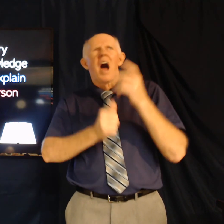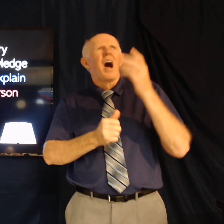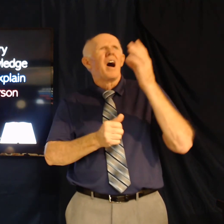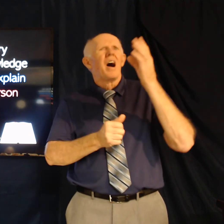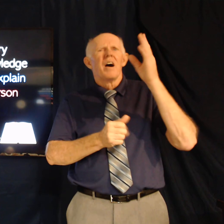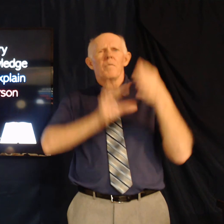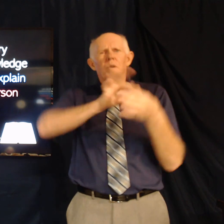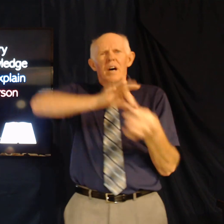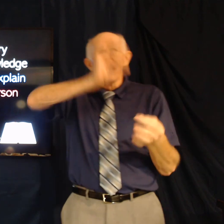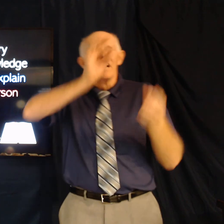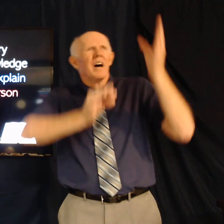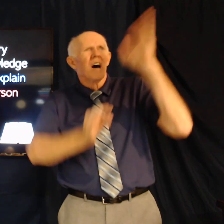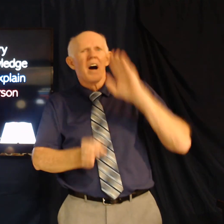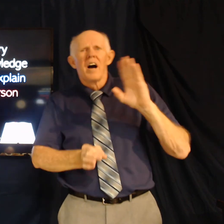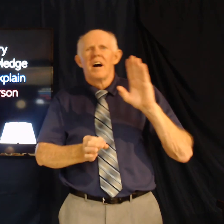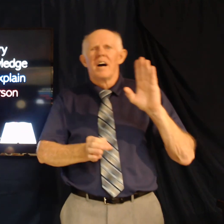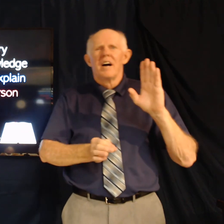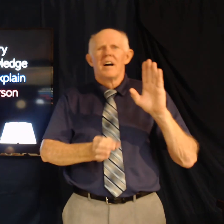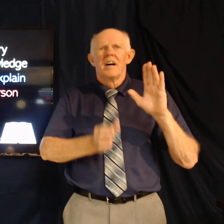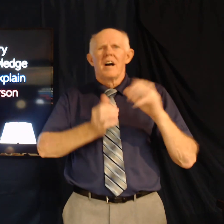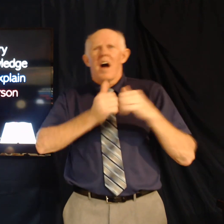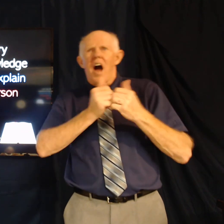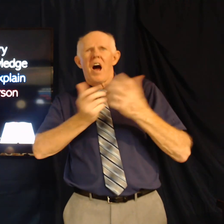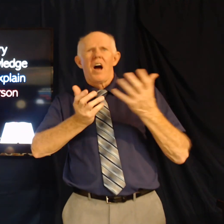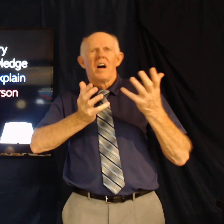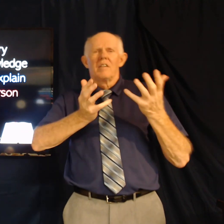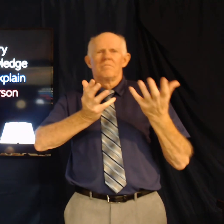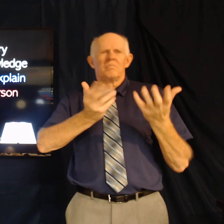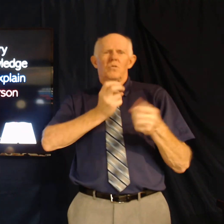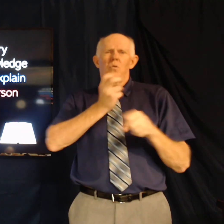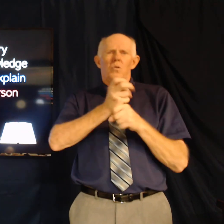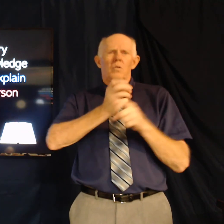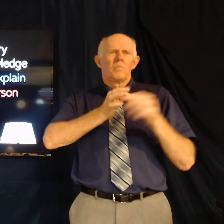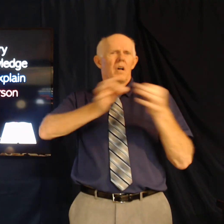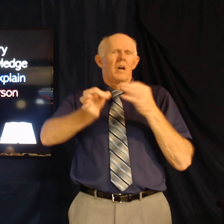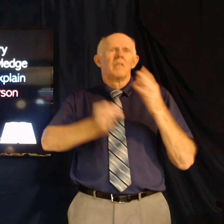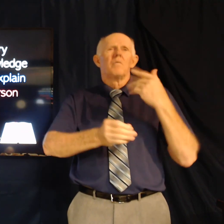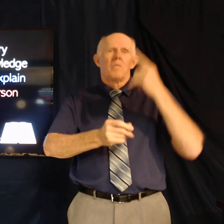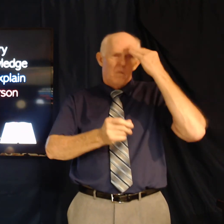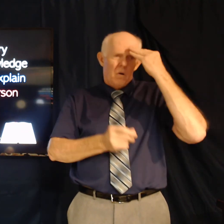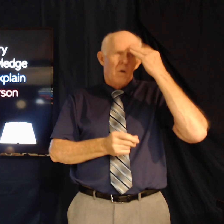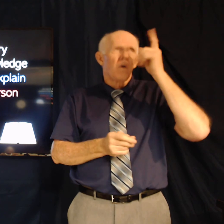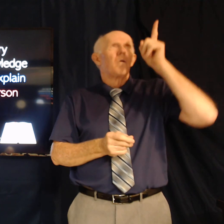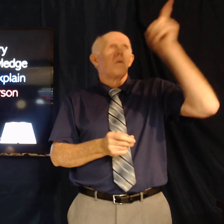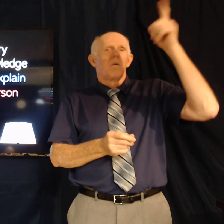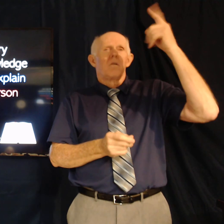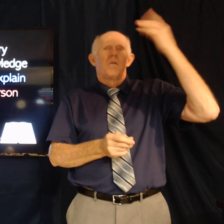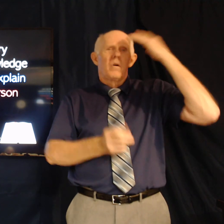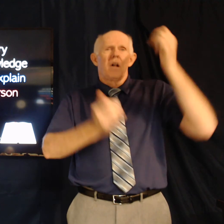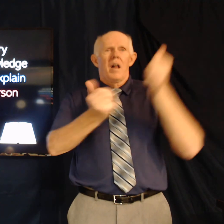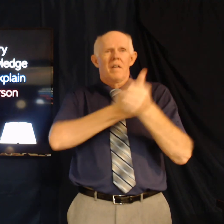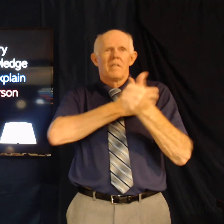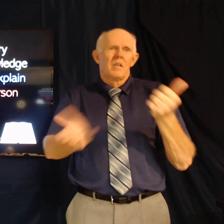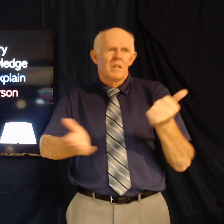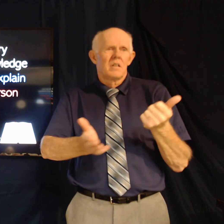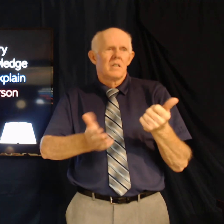how God's Spirit, how. It's hard to explain. We know that He